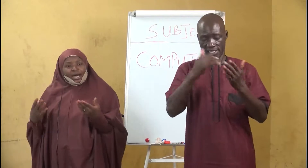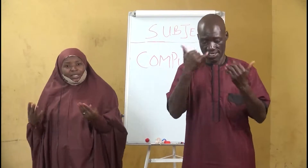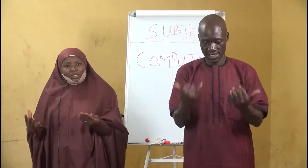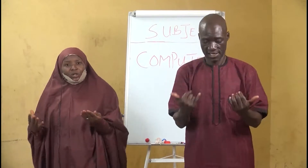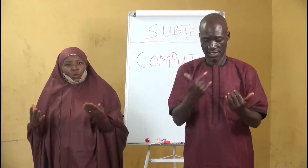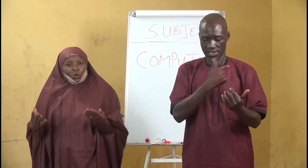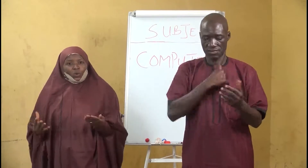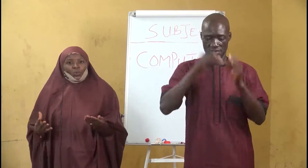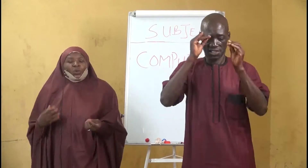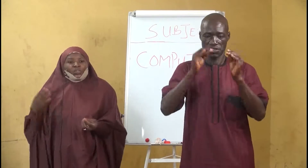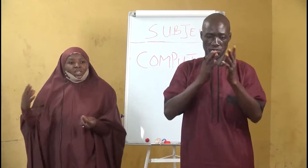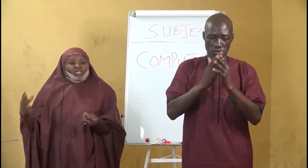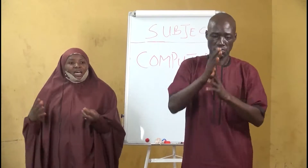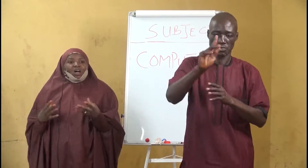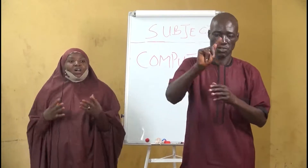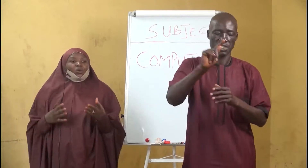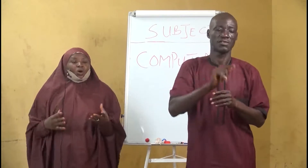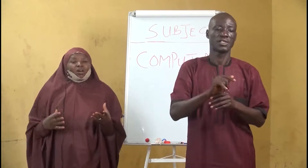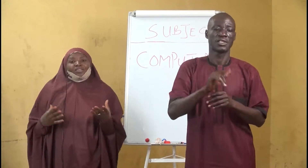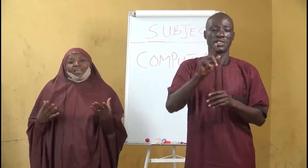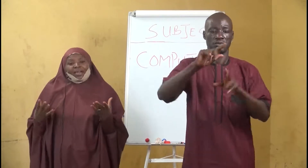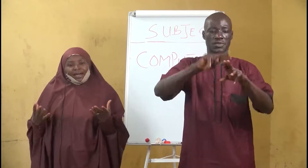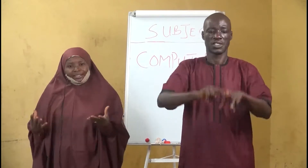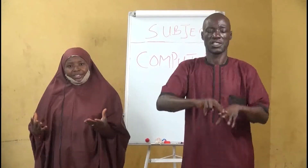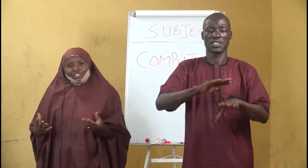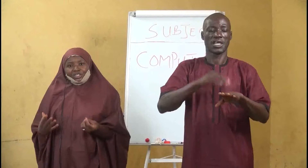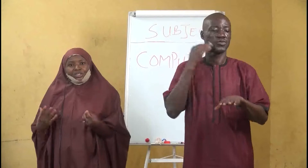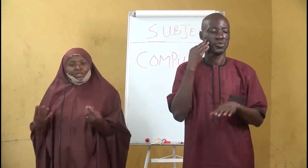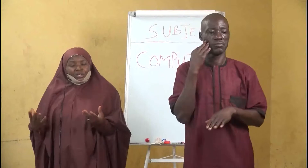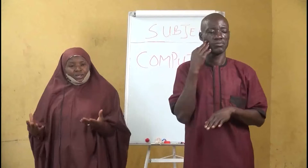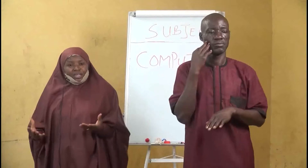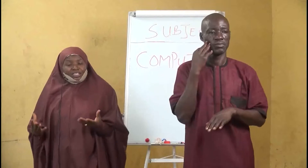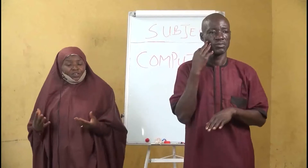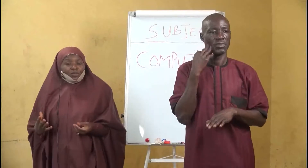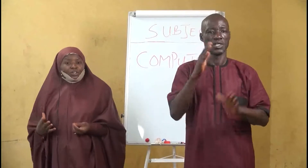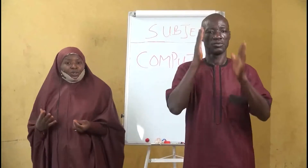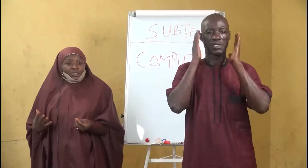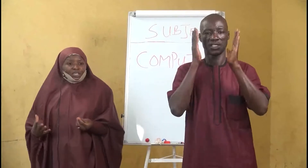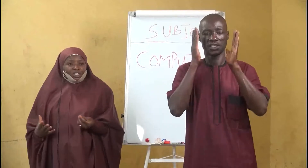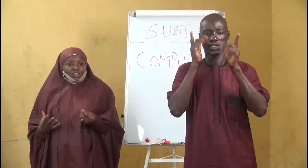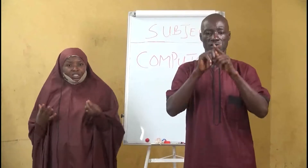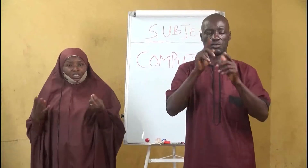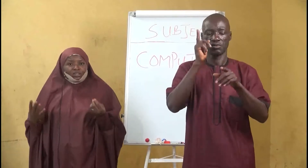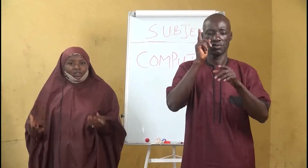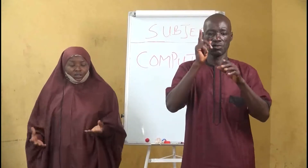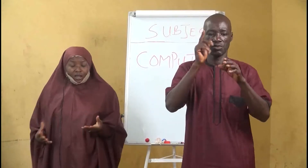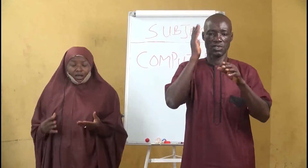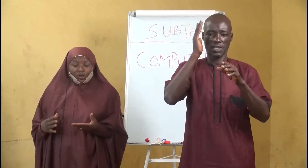at your home. These are all the work of the ICT, that's information and technology,